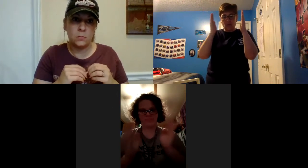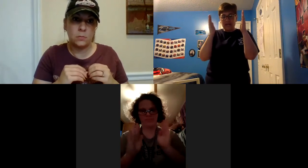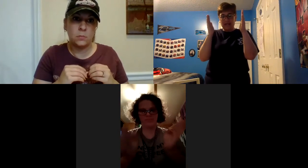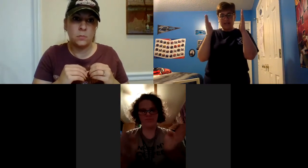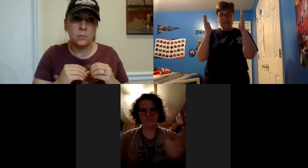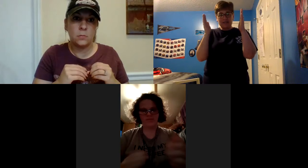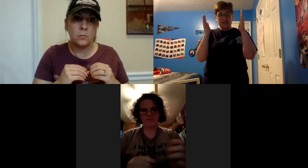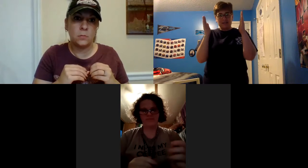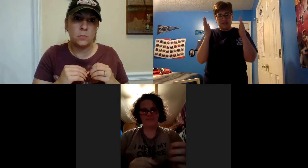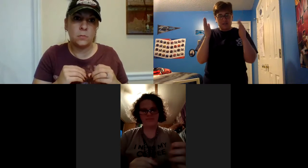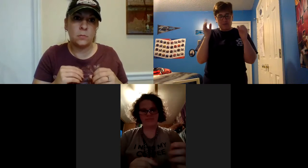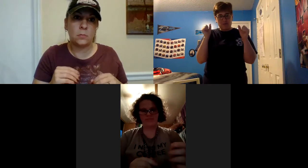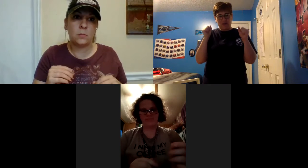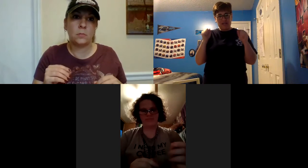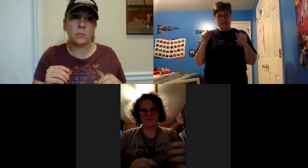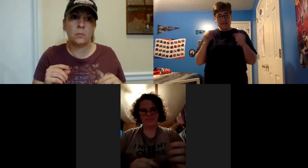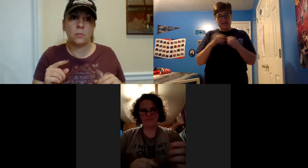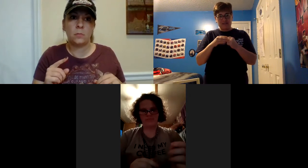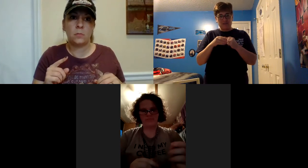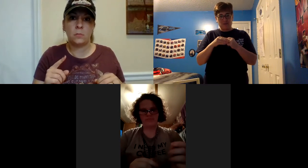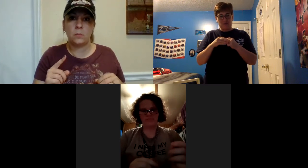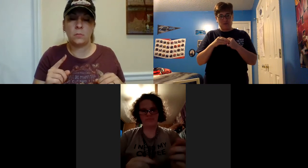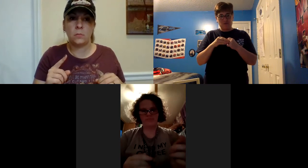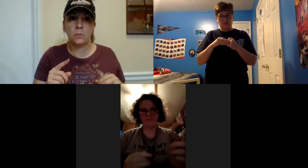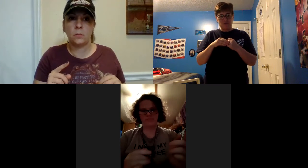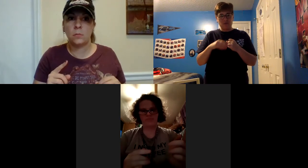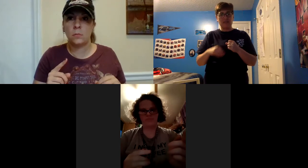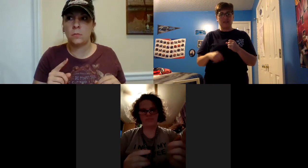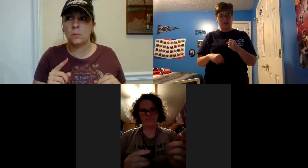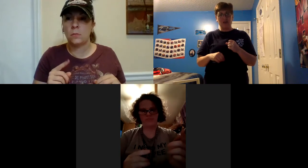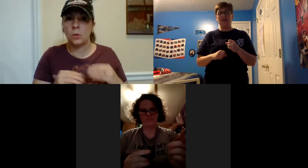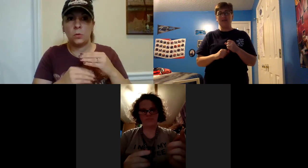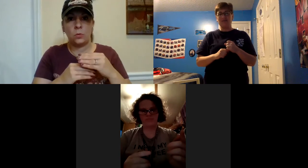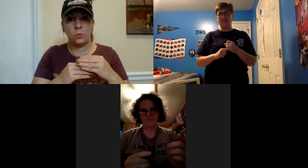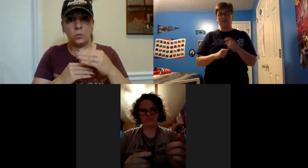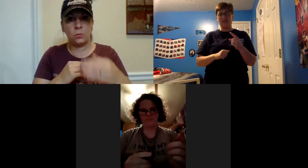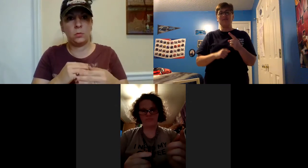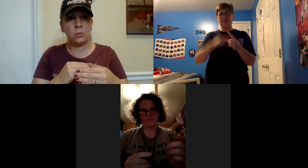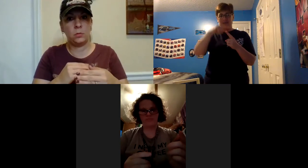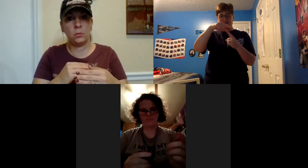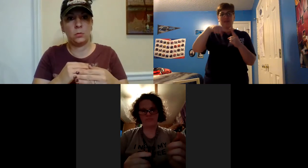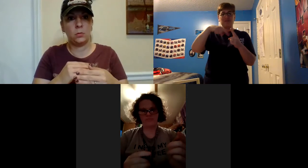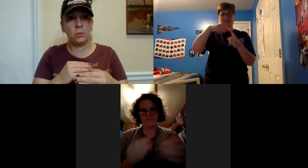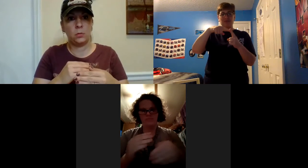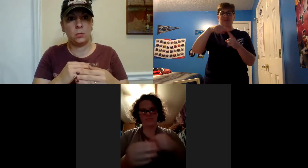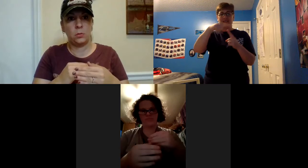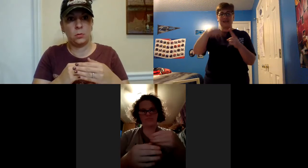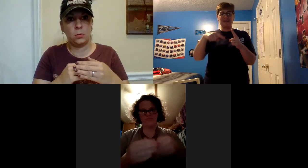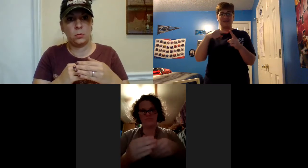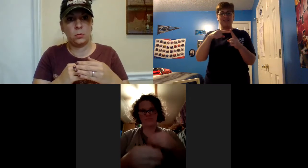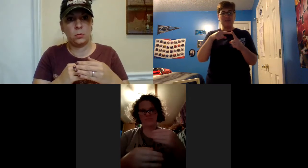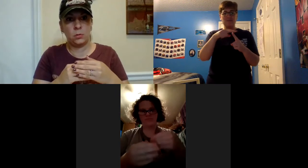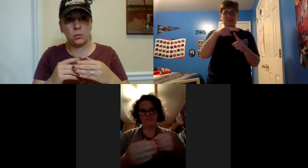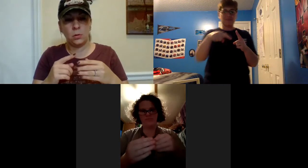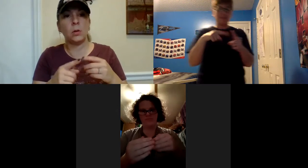attention when, you remember when? Well, it was one from a few weeks ago. Yep. You almost got it